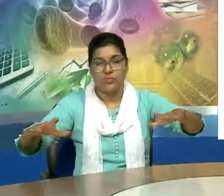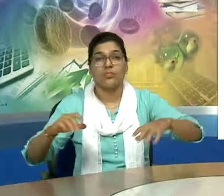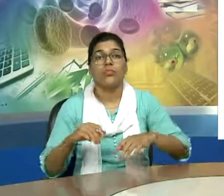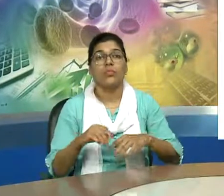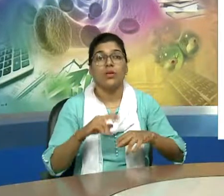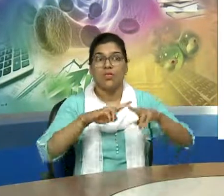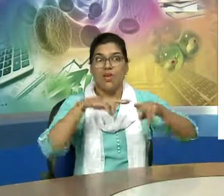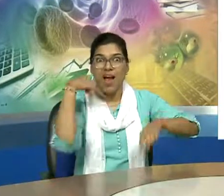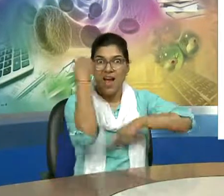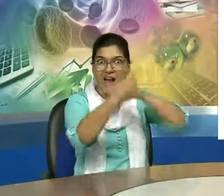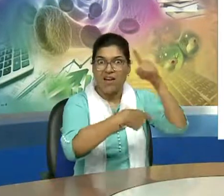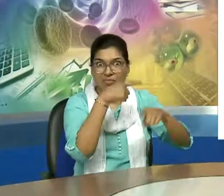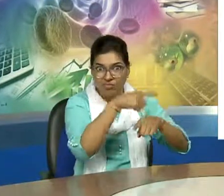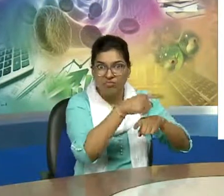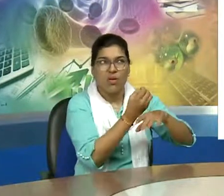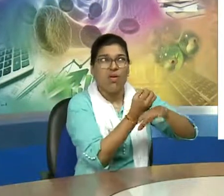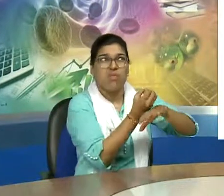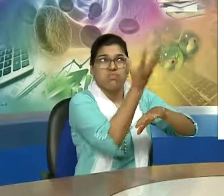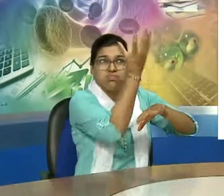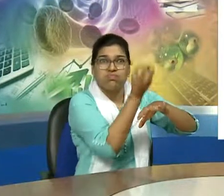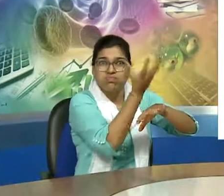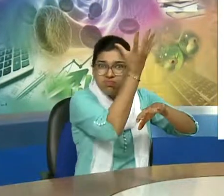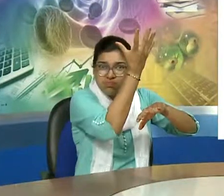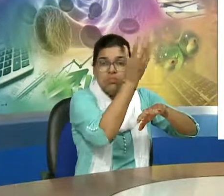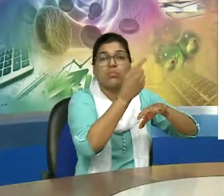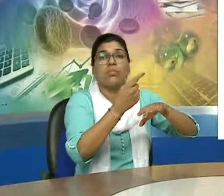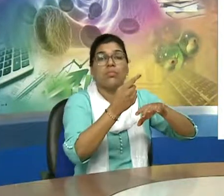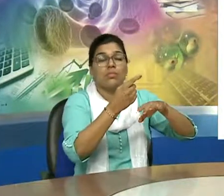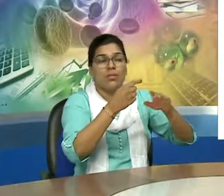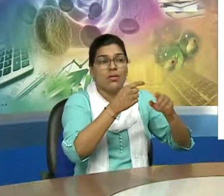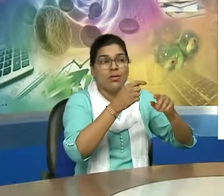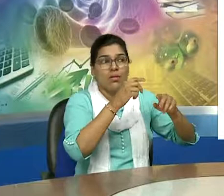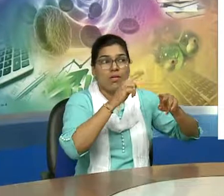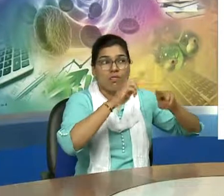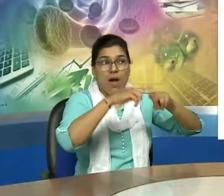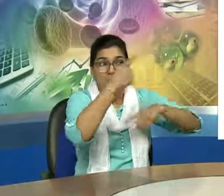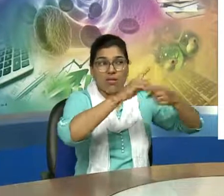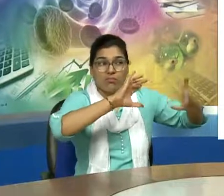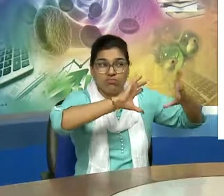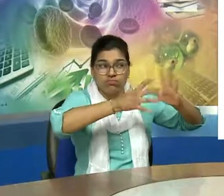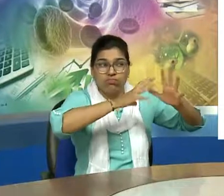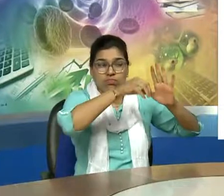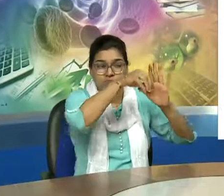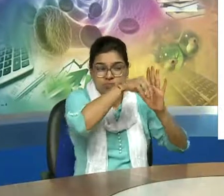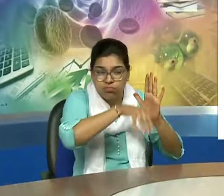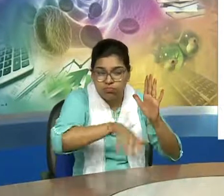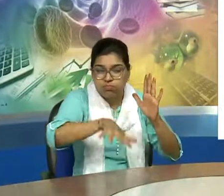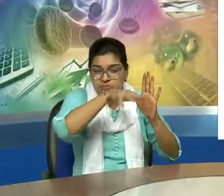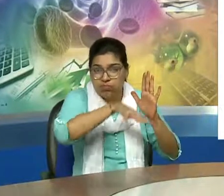are. Like in pesticides, like in different factories,